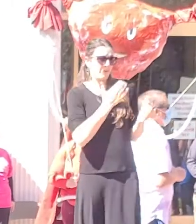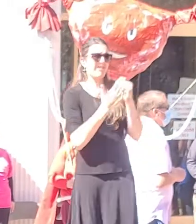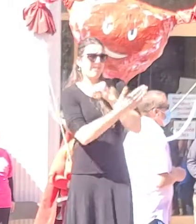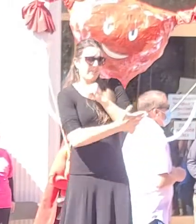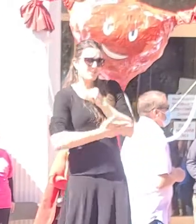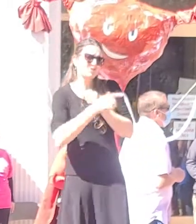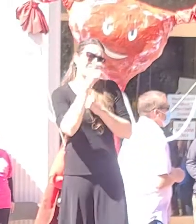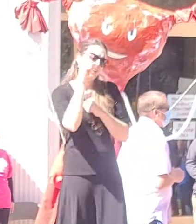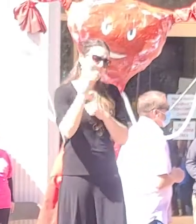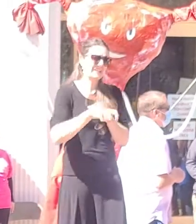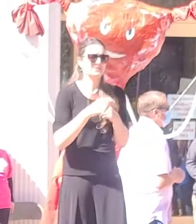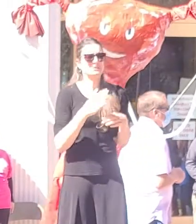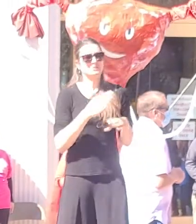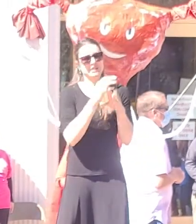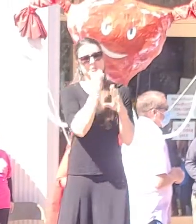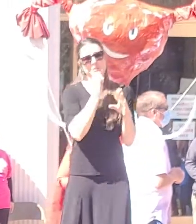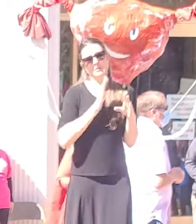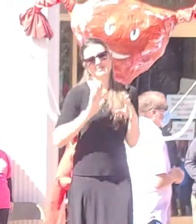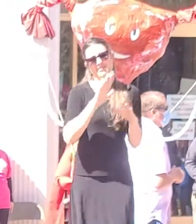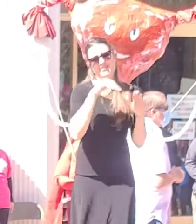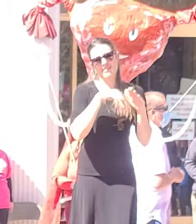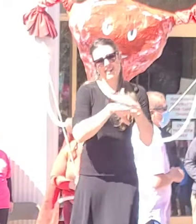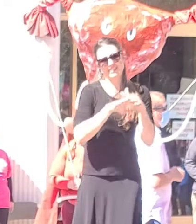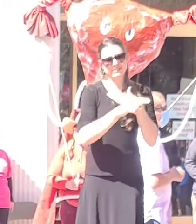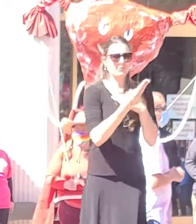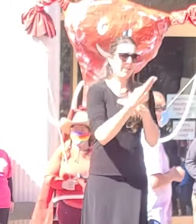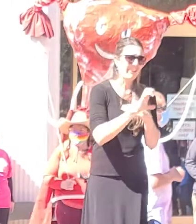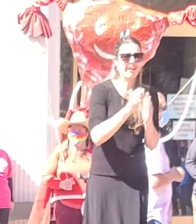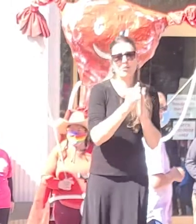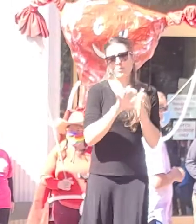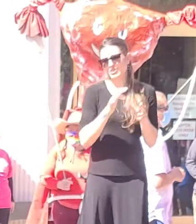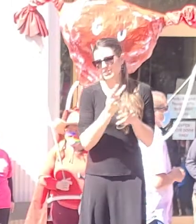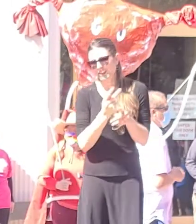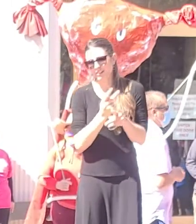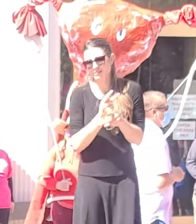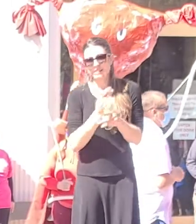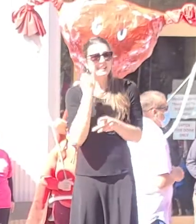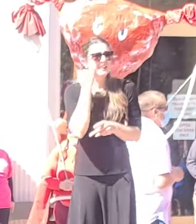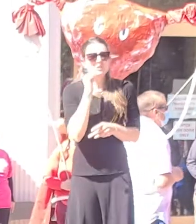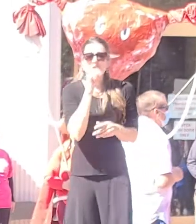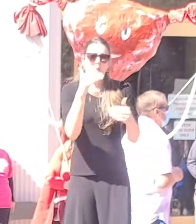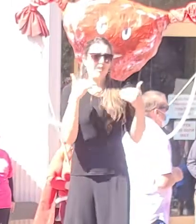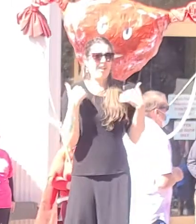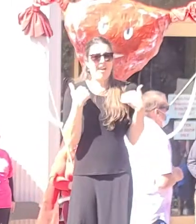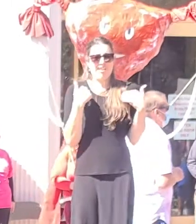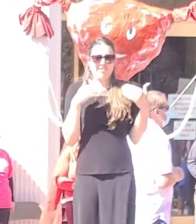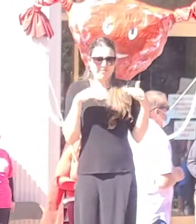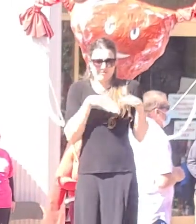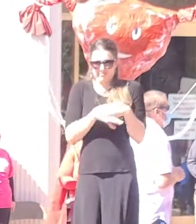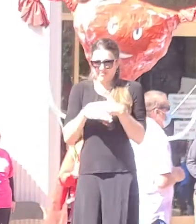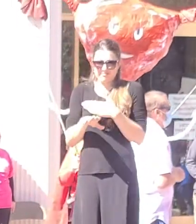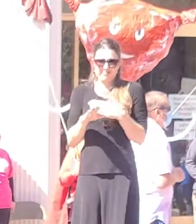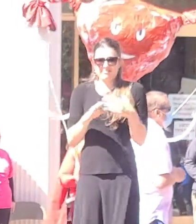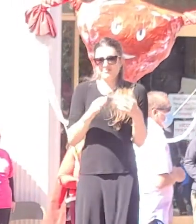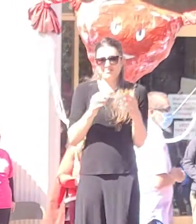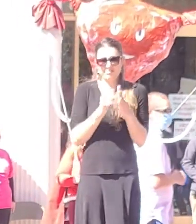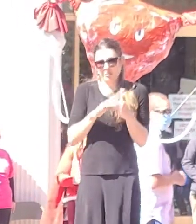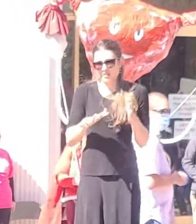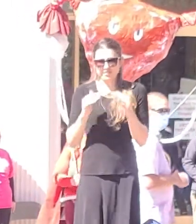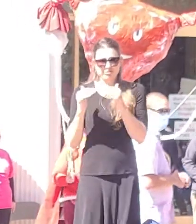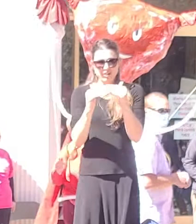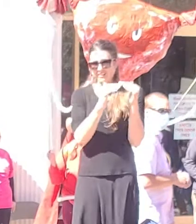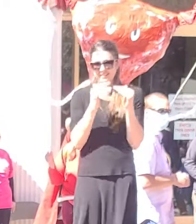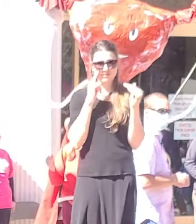to abortion and abortion care. Reproductive, if we don't have reproductive justice for us, we don't have